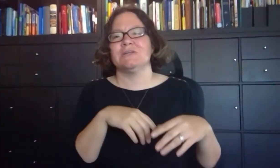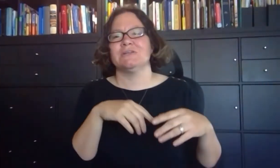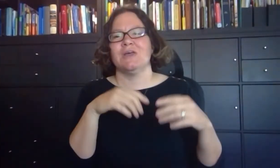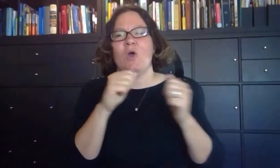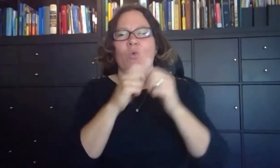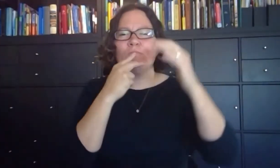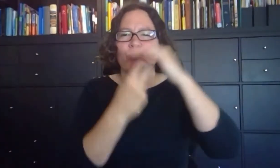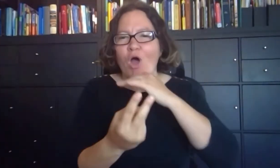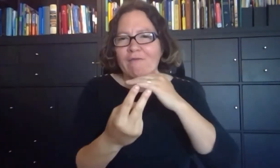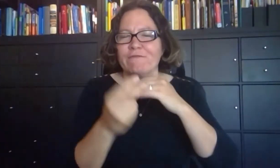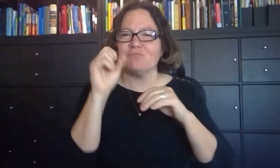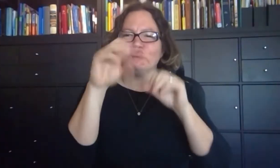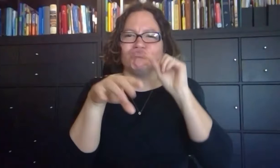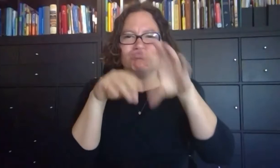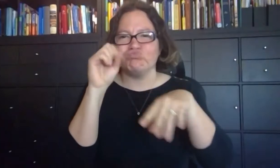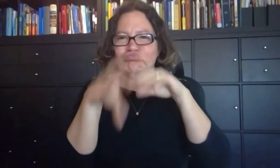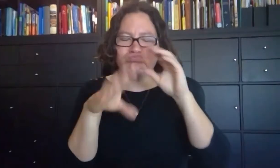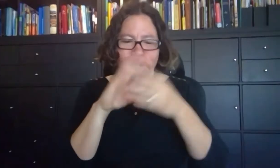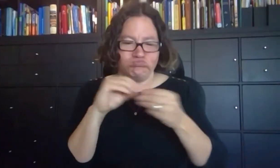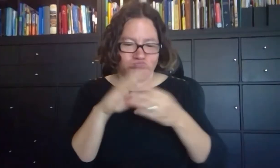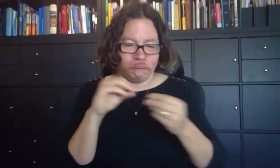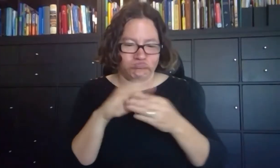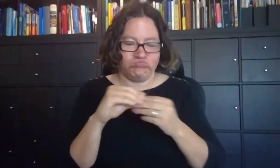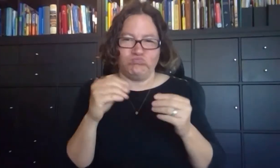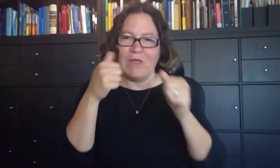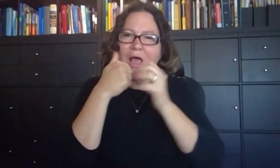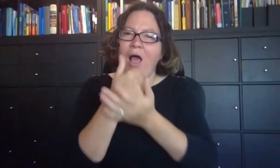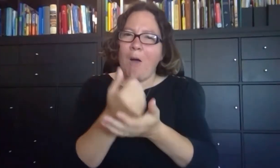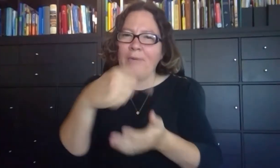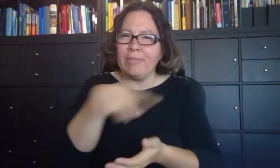I'm going to tell you about Moses and the prophets.